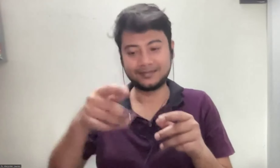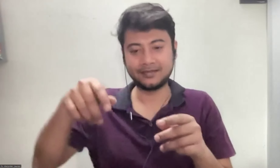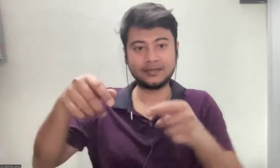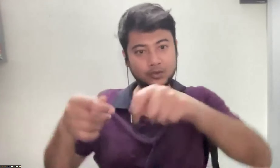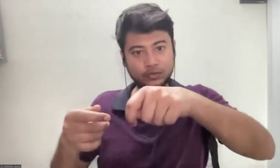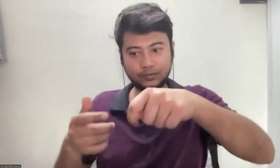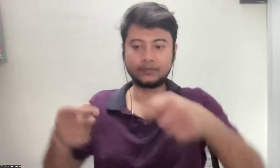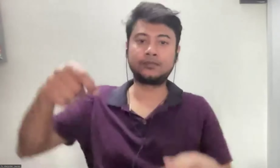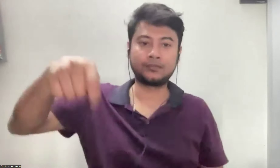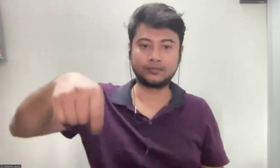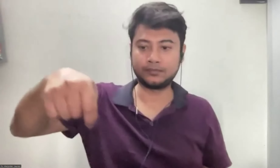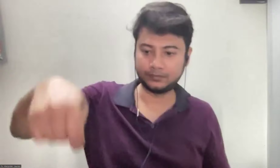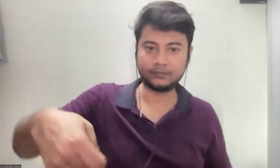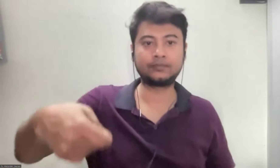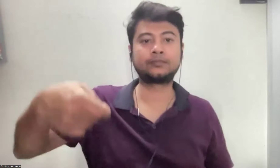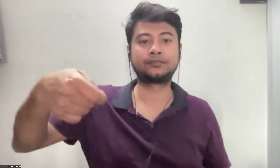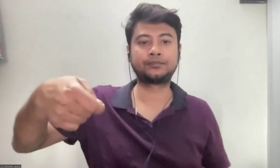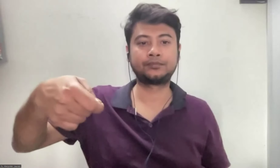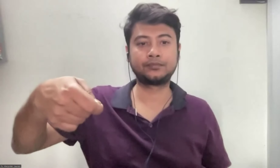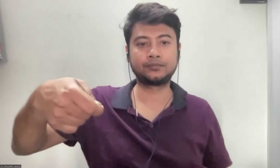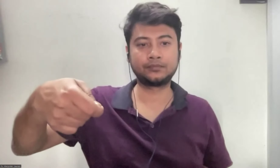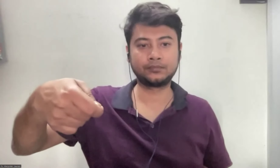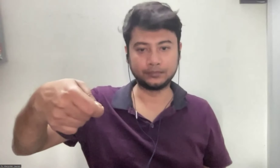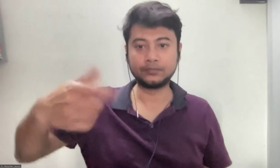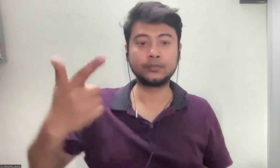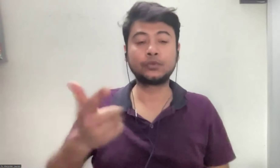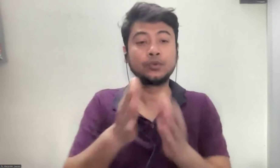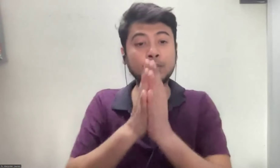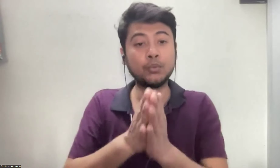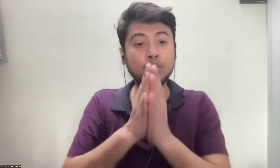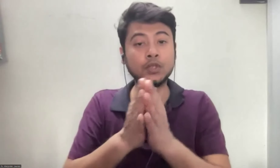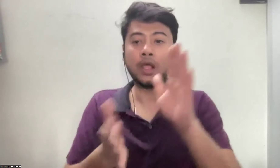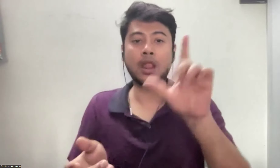Because all puja rituals we do from our right hand.